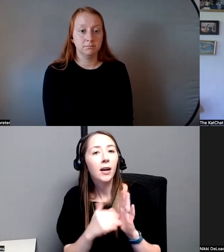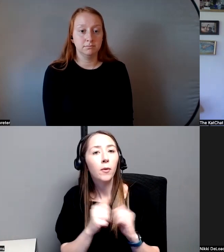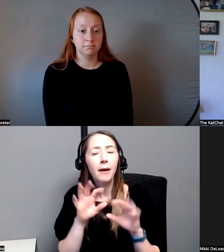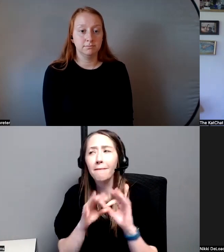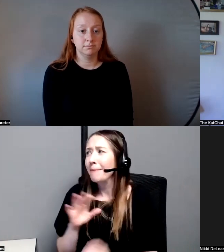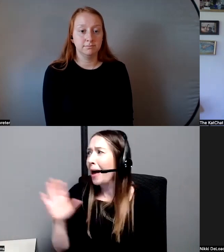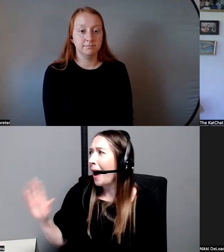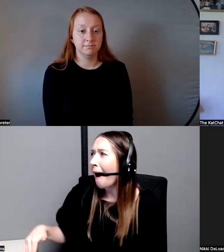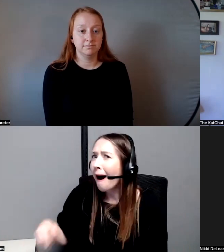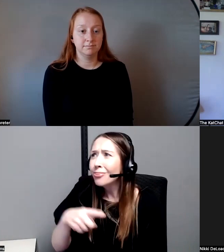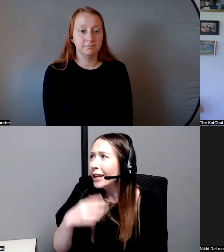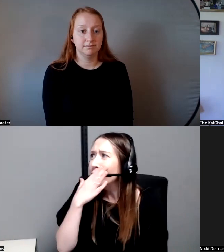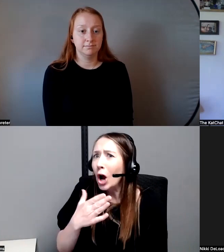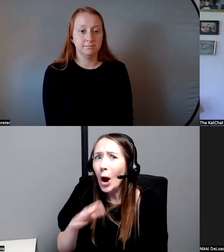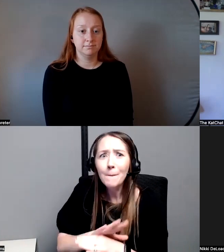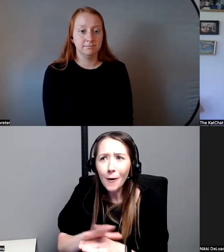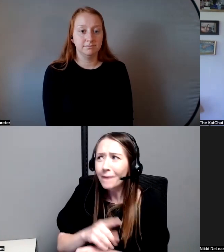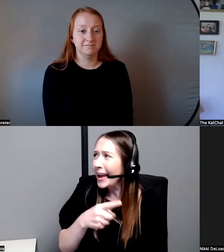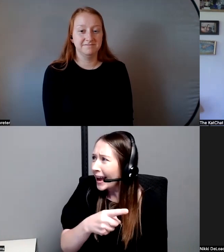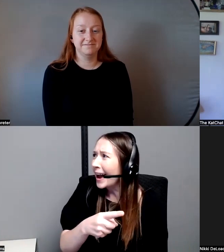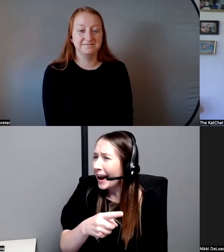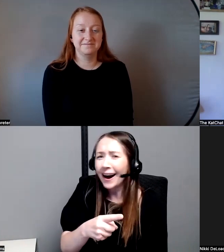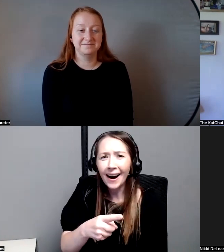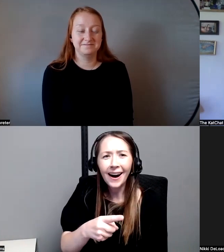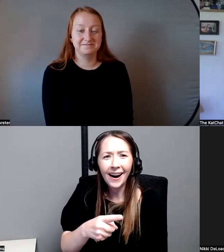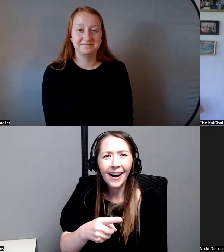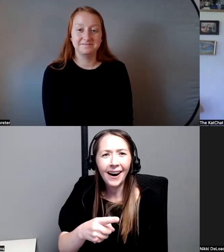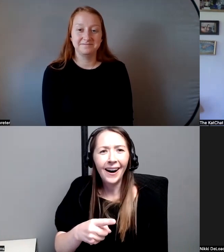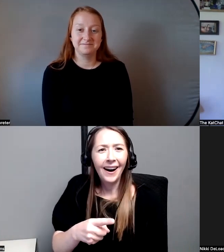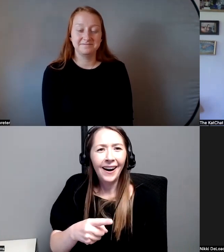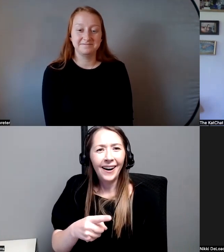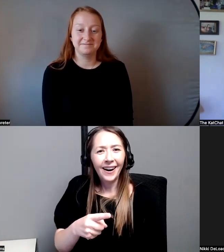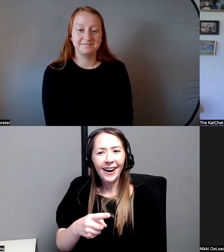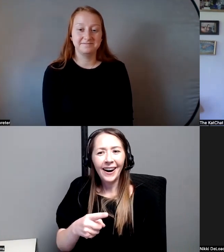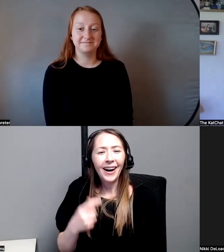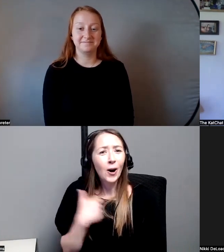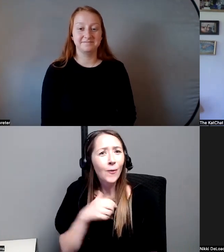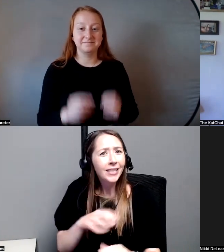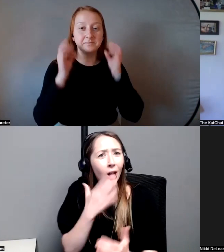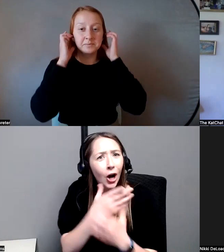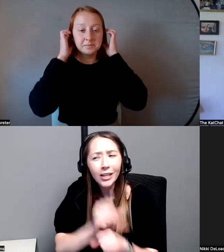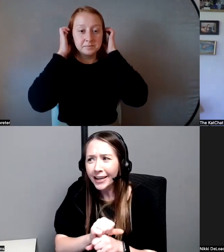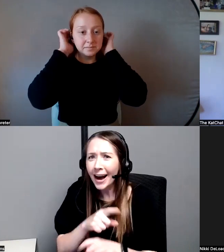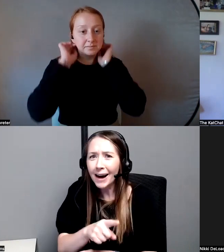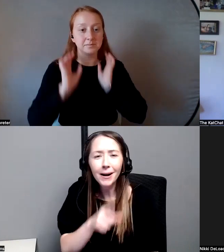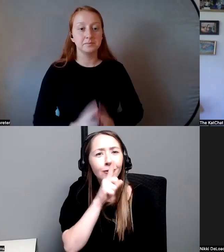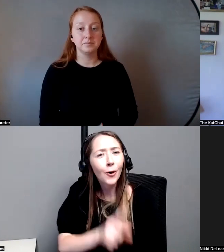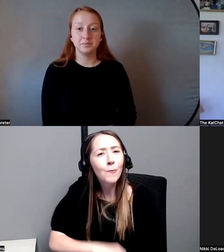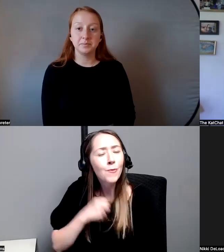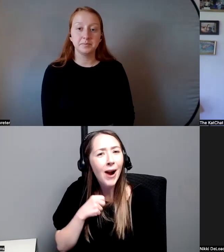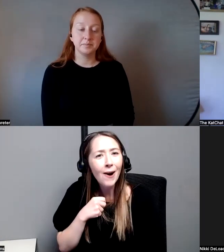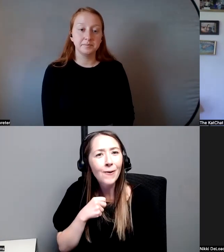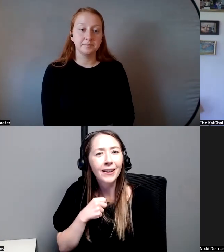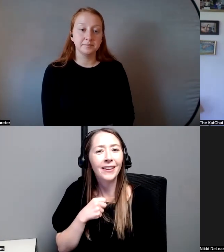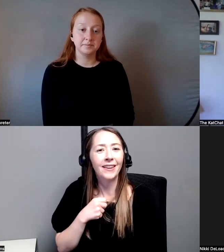this is such a good movie. Like, I was like, we did such a good job. I was so proud of it.